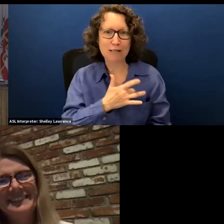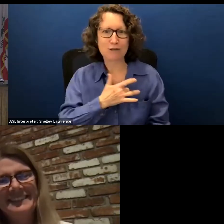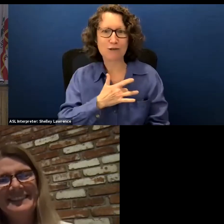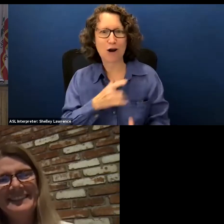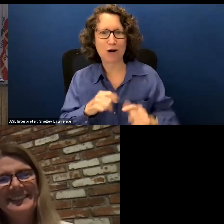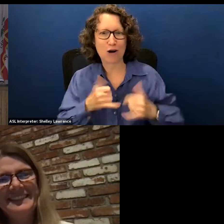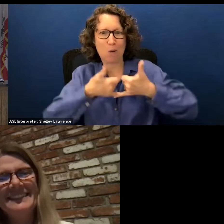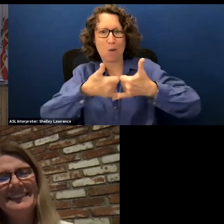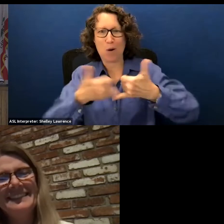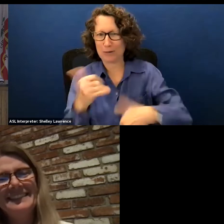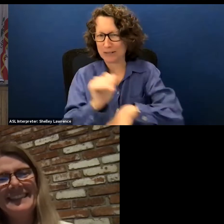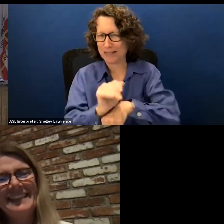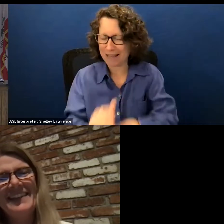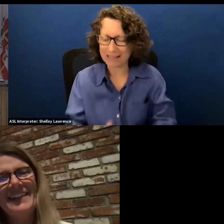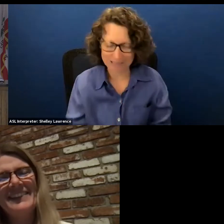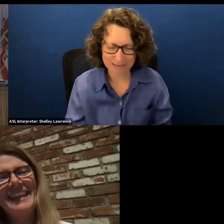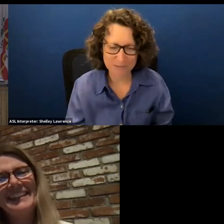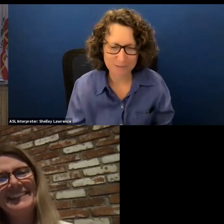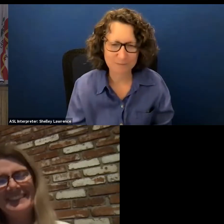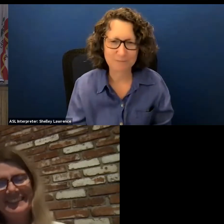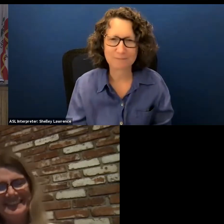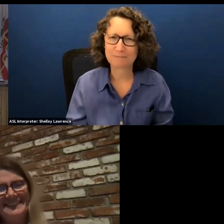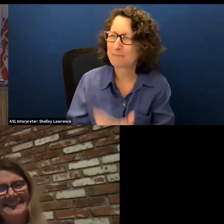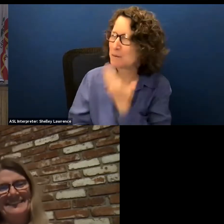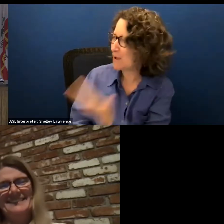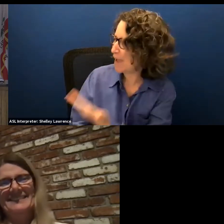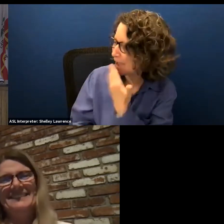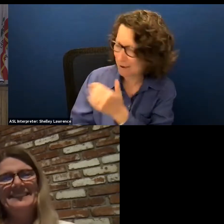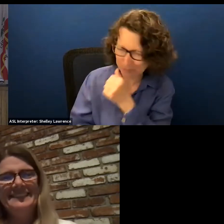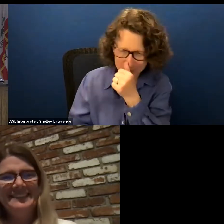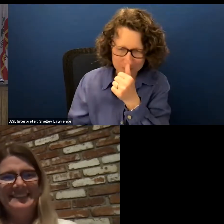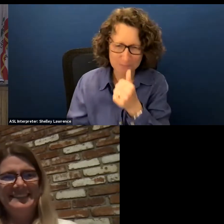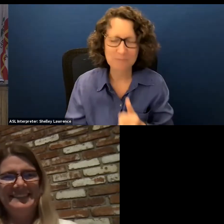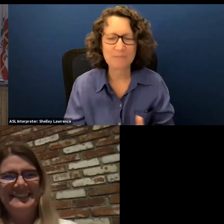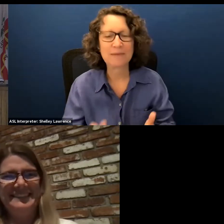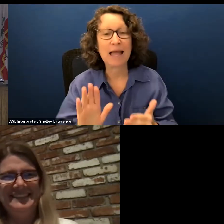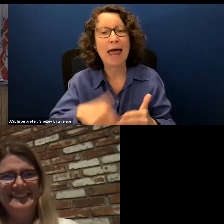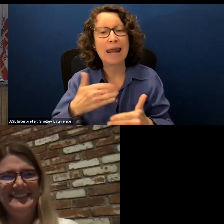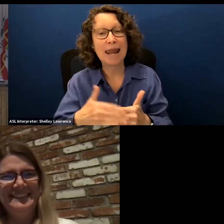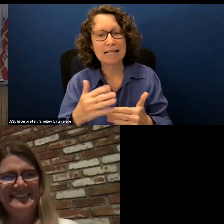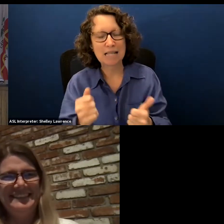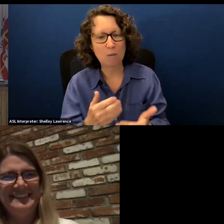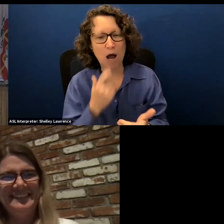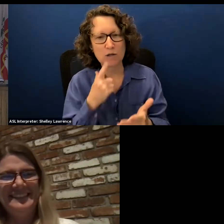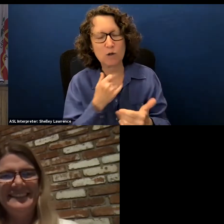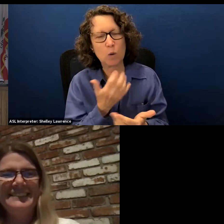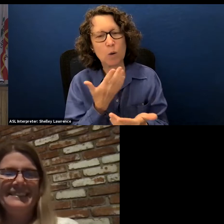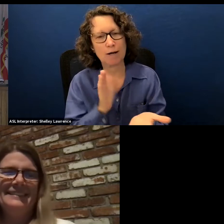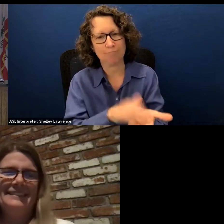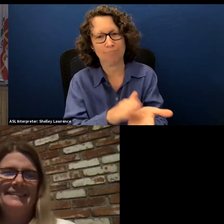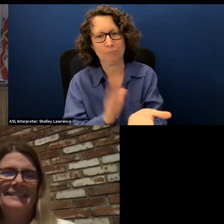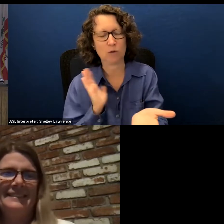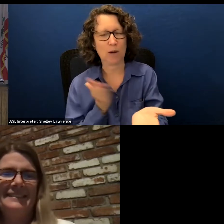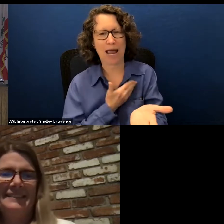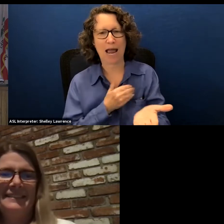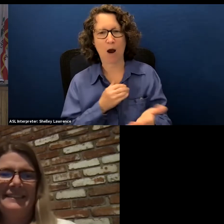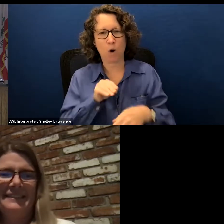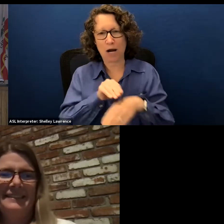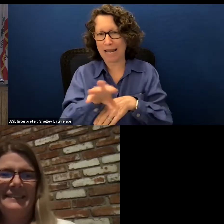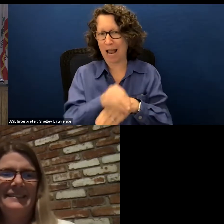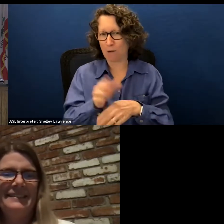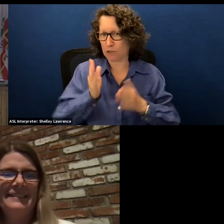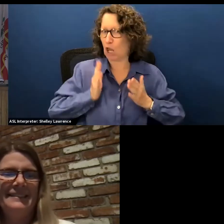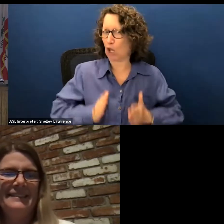tonight. Next, board members, I want to send out a special shout out to our